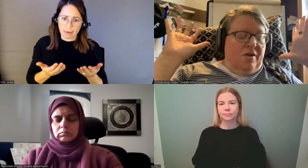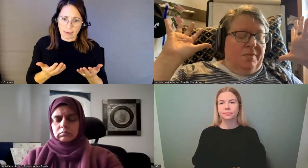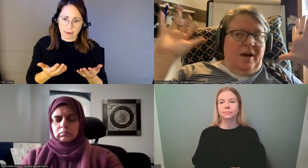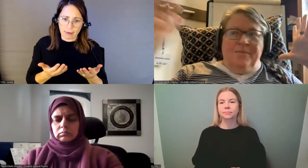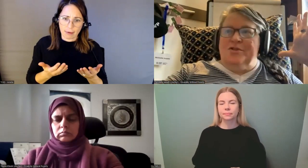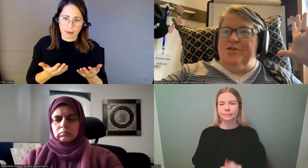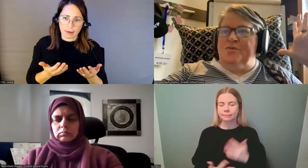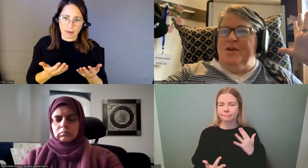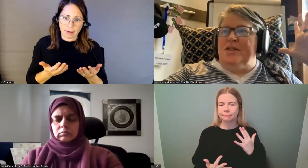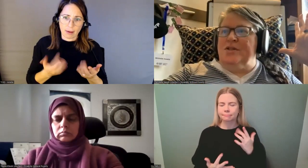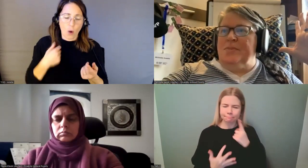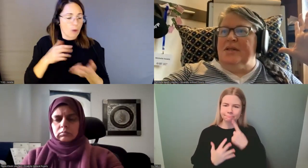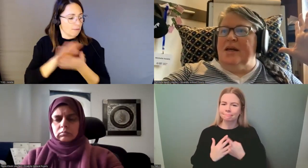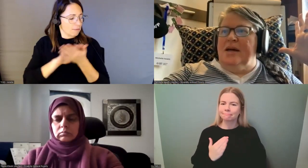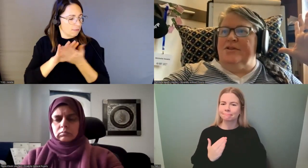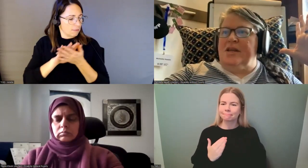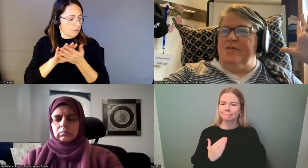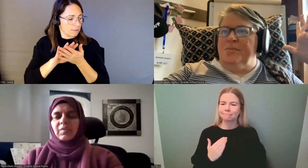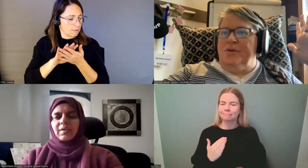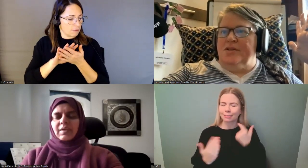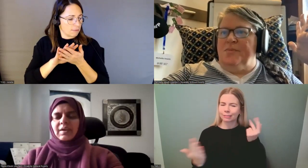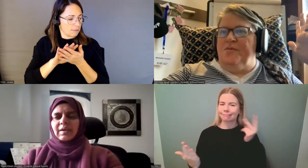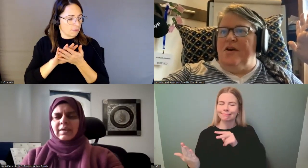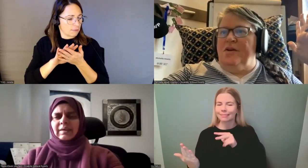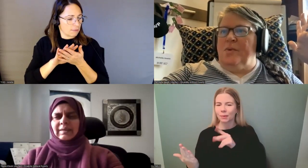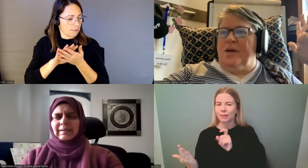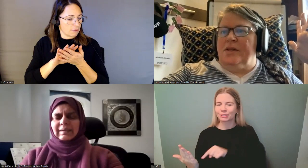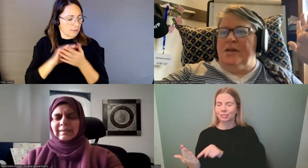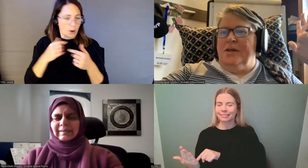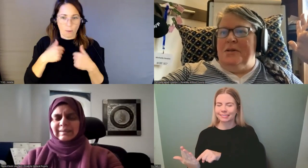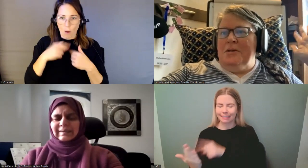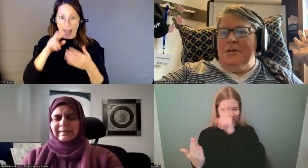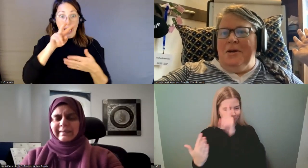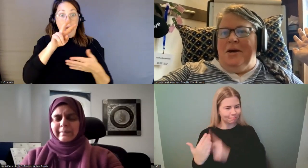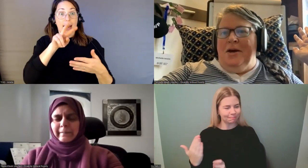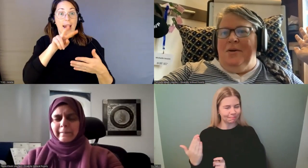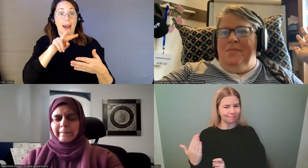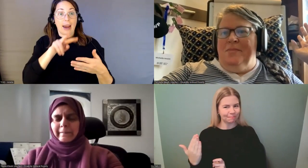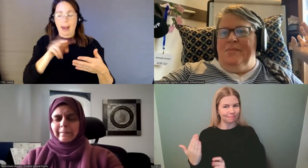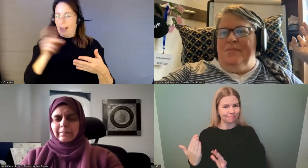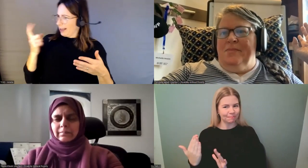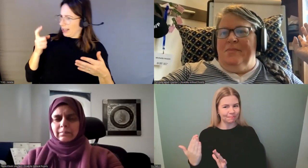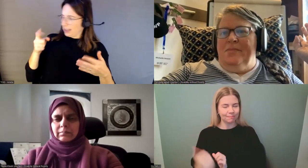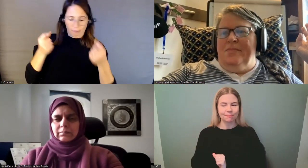I'm sorry, I was just reading somebody, I just have to pull this up very quickly.